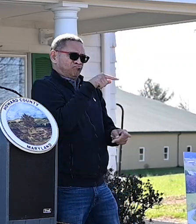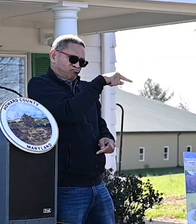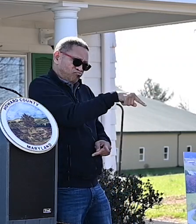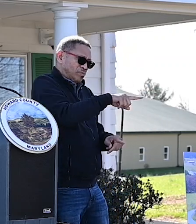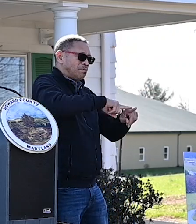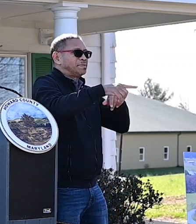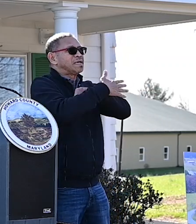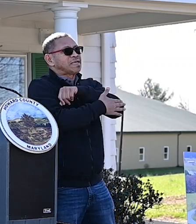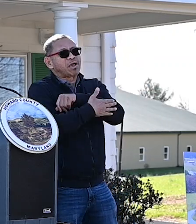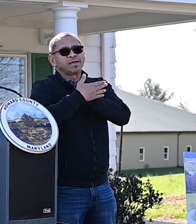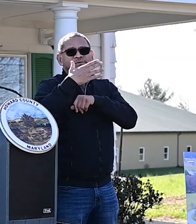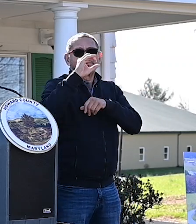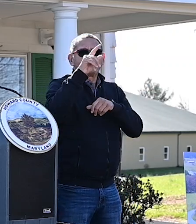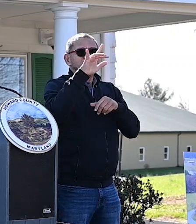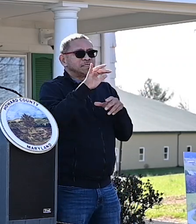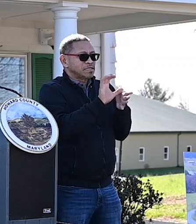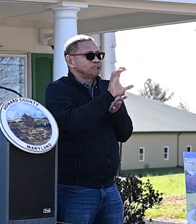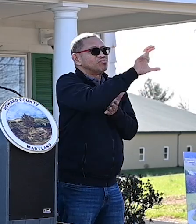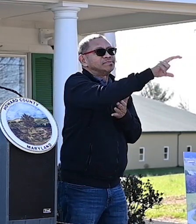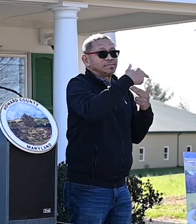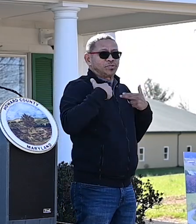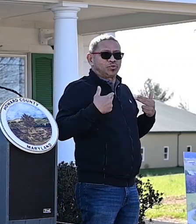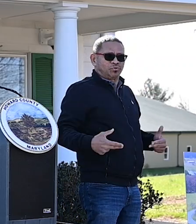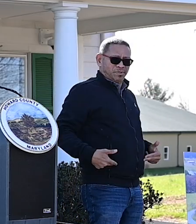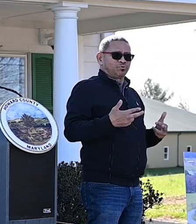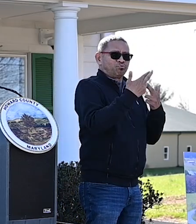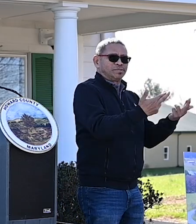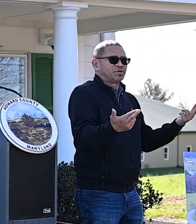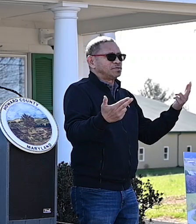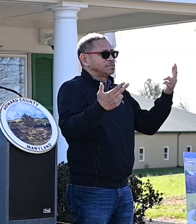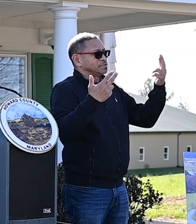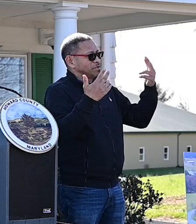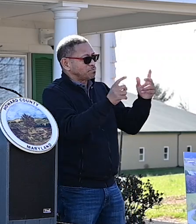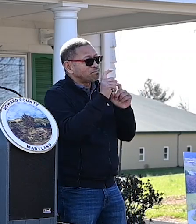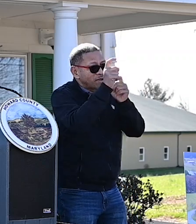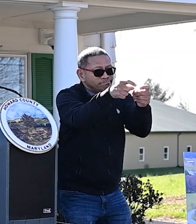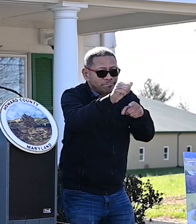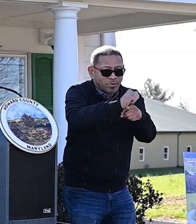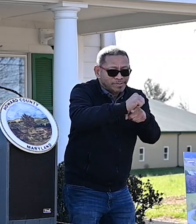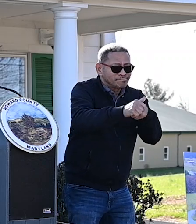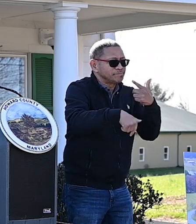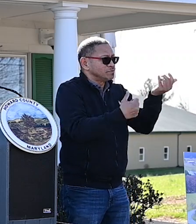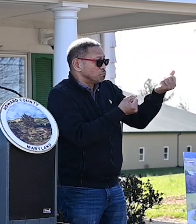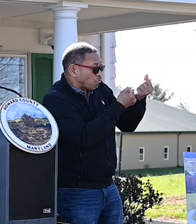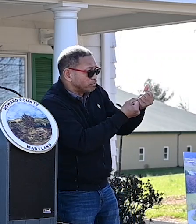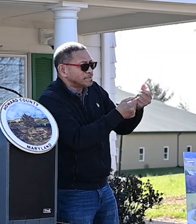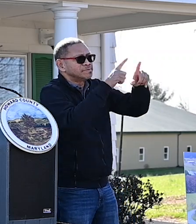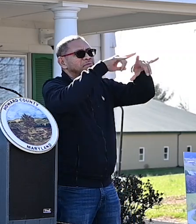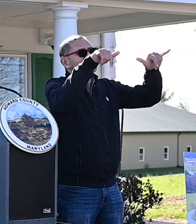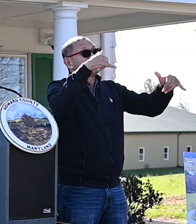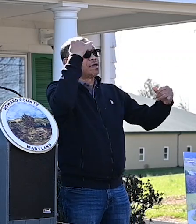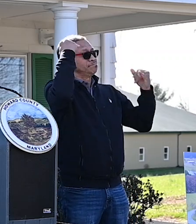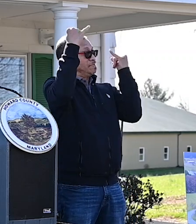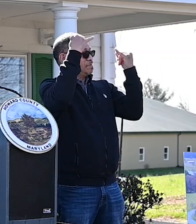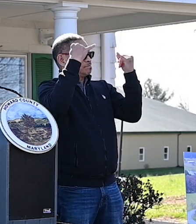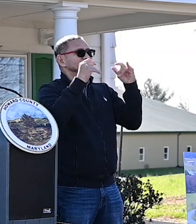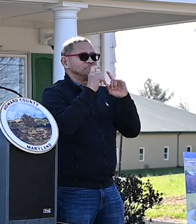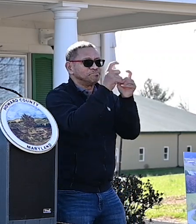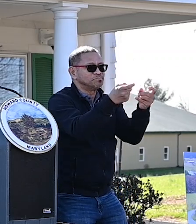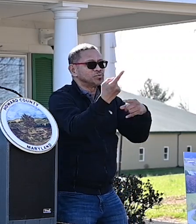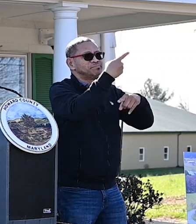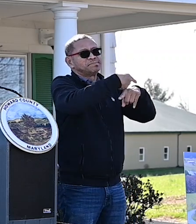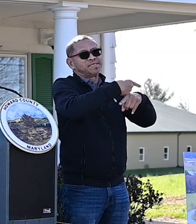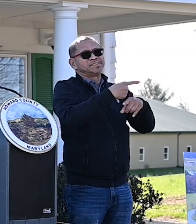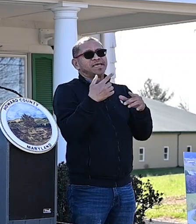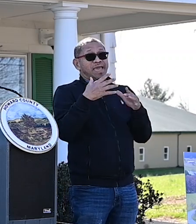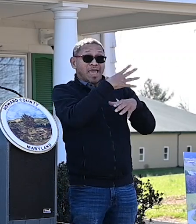the county is also investing in the human resources who can provide the training and support and ideas for today's